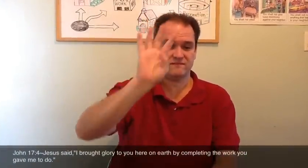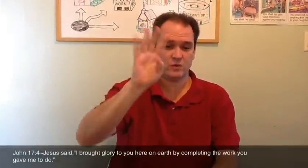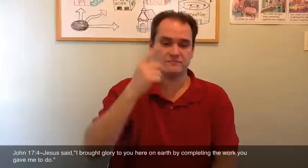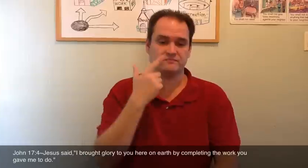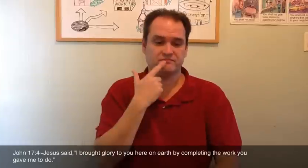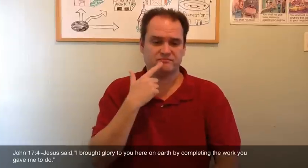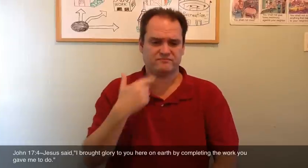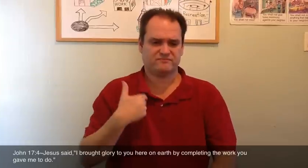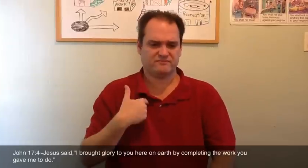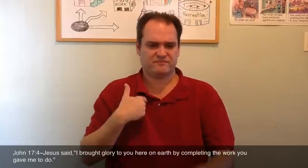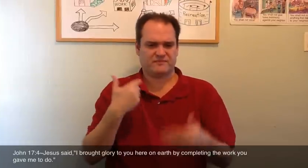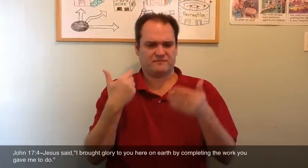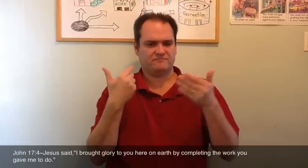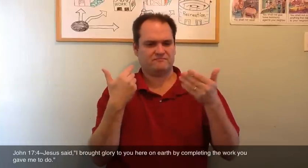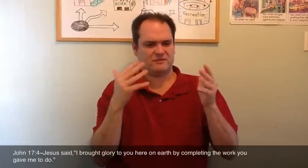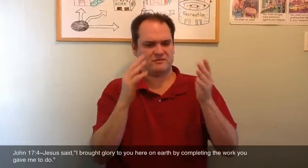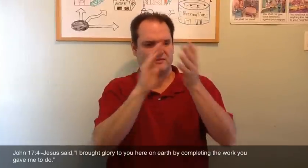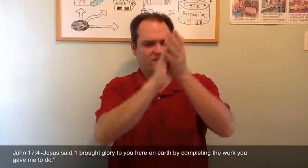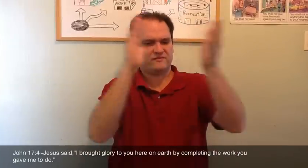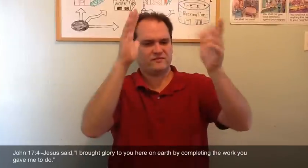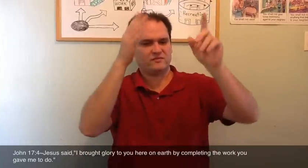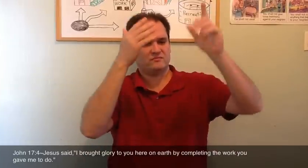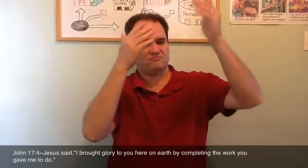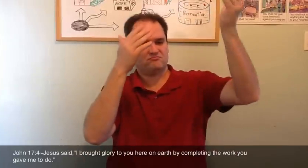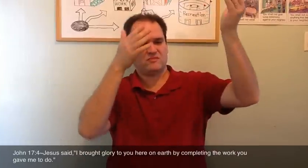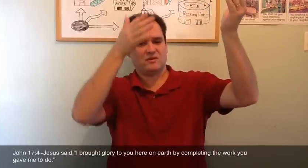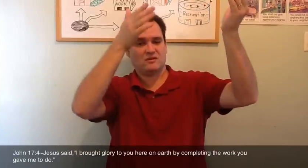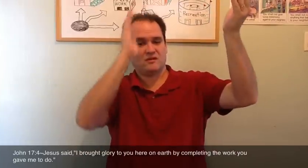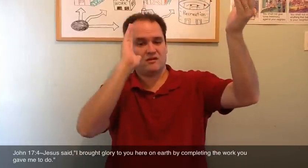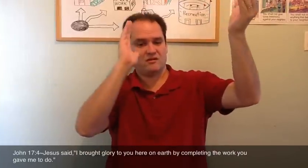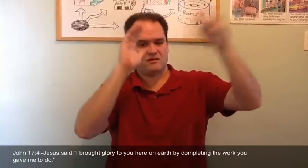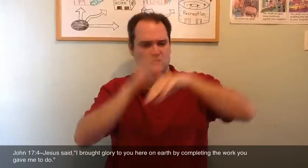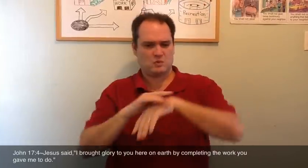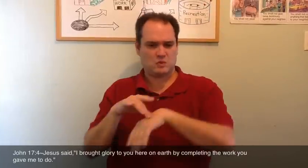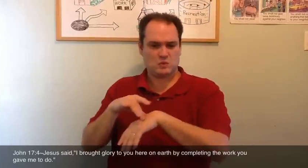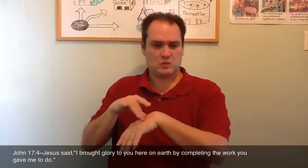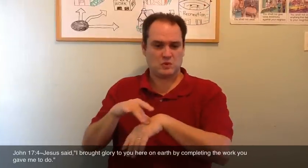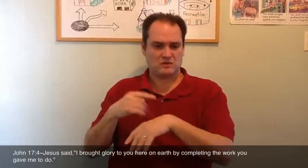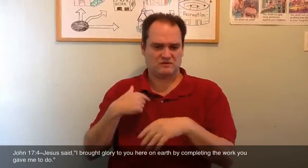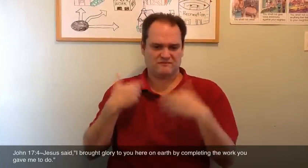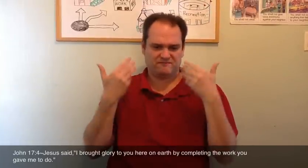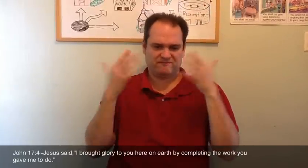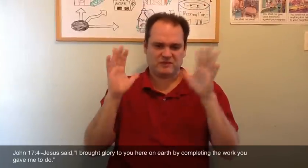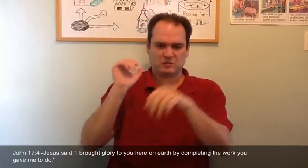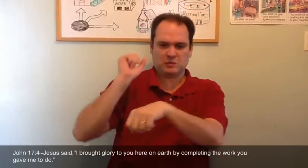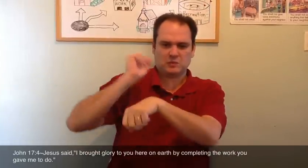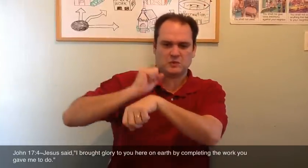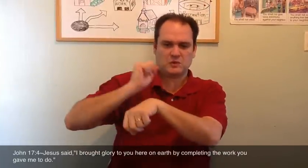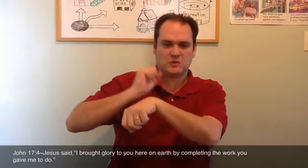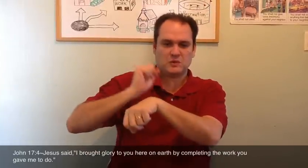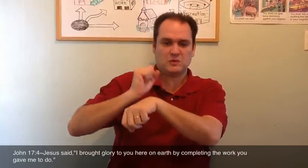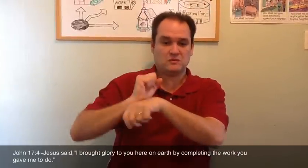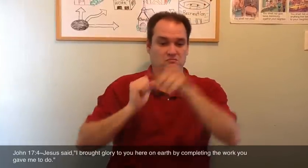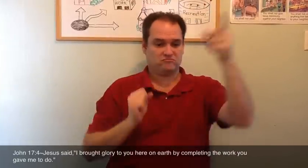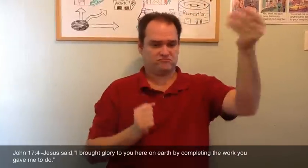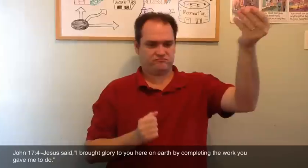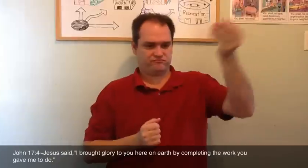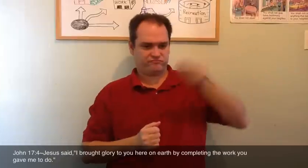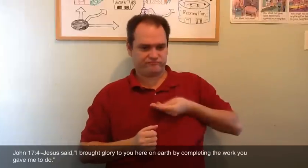There's a verse, John chapter 17, verse 4, was Jesus praying and said, I brought glory to you here on